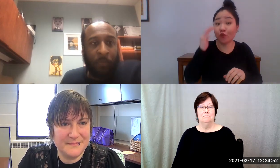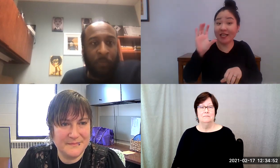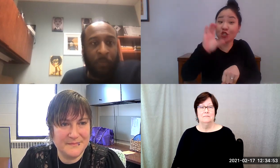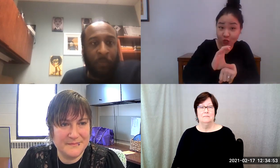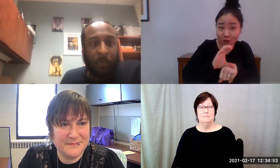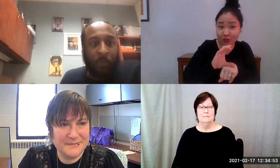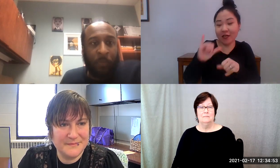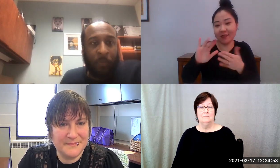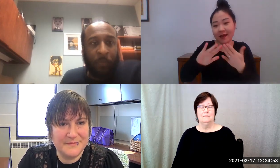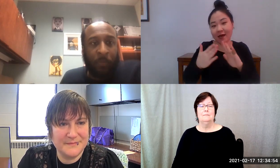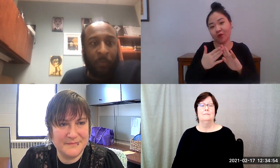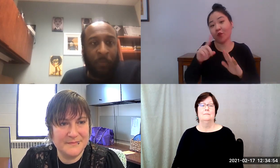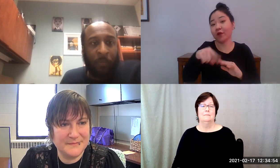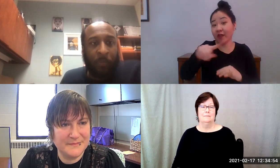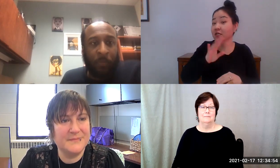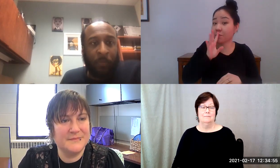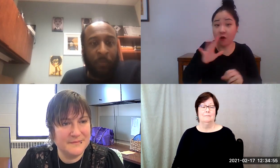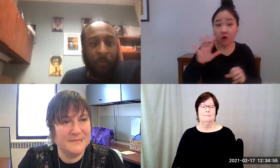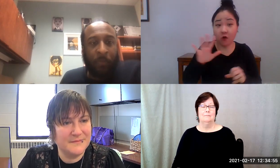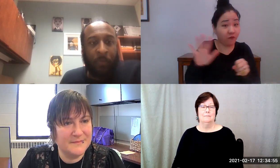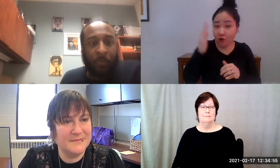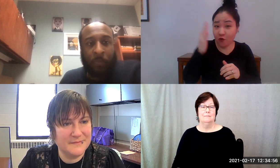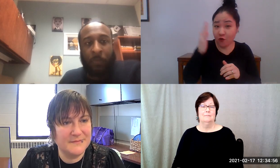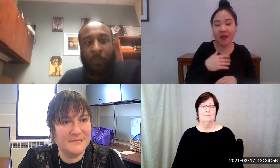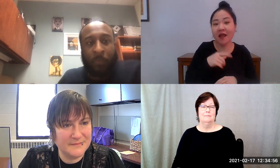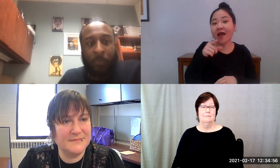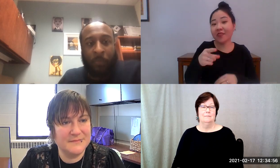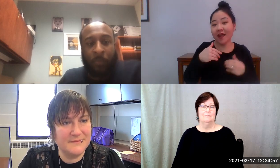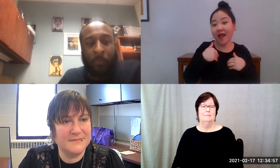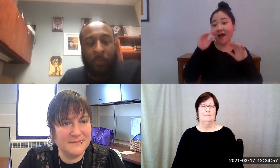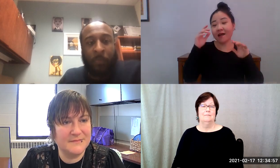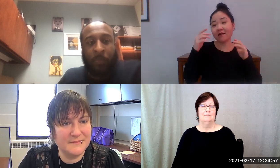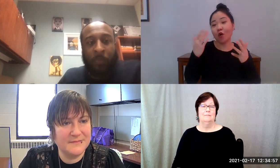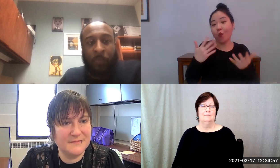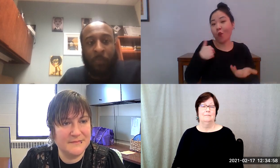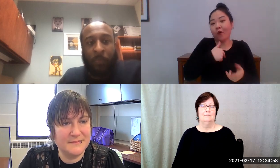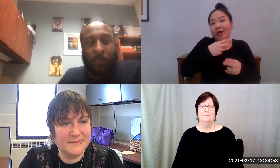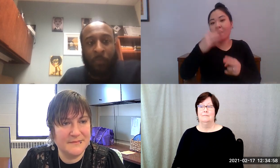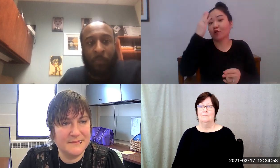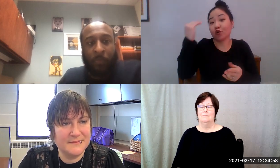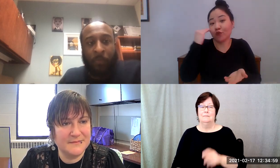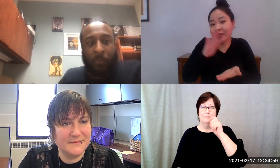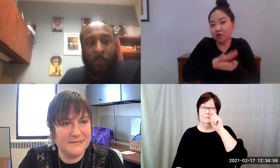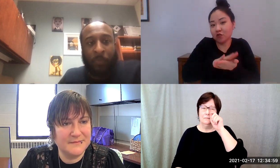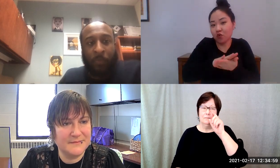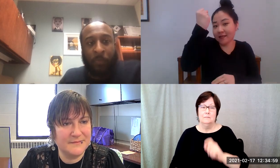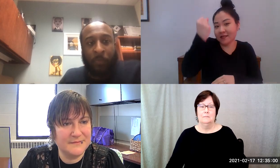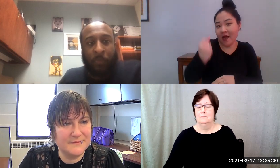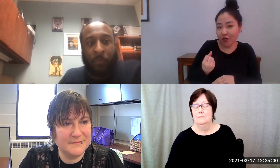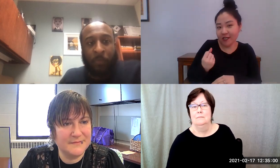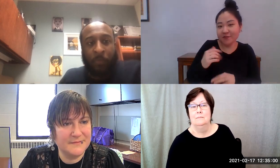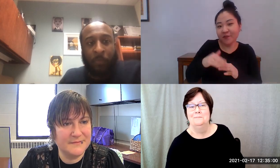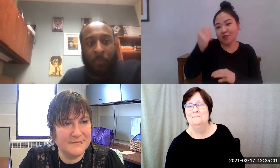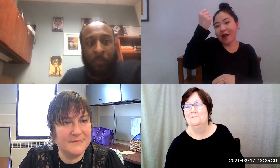there was a Korean church in that town where they spoke full Korean. They had what we call Korean school